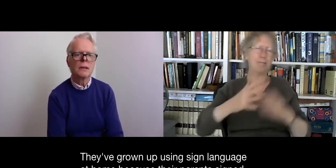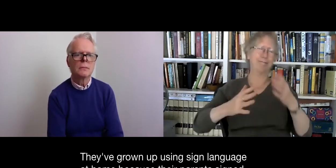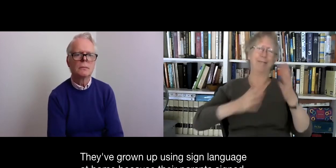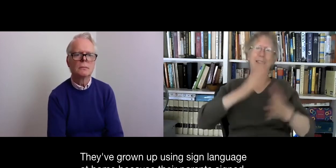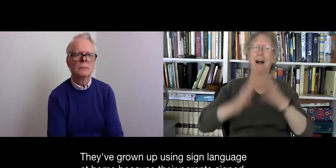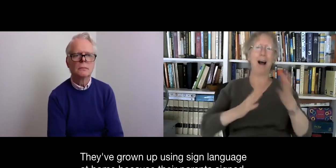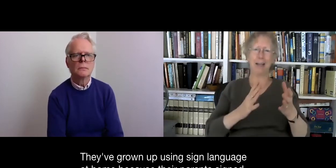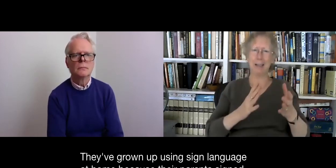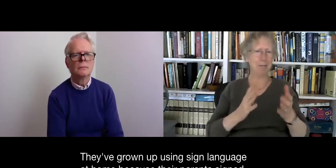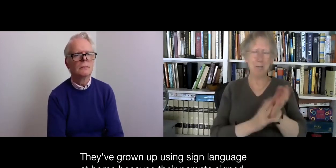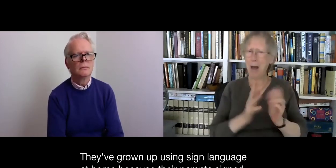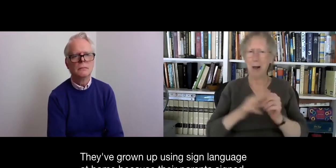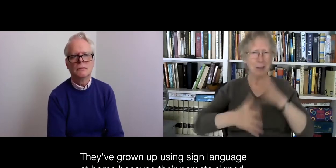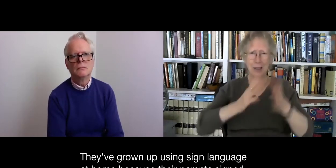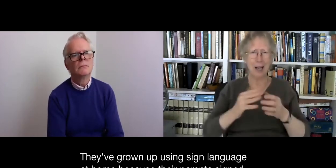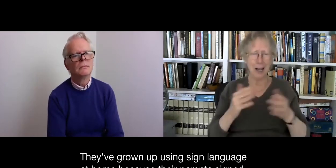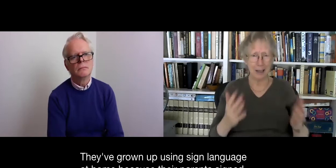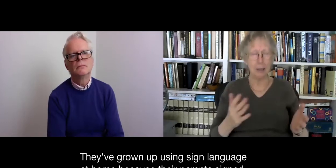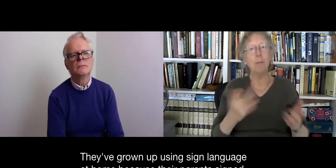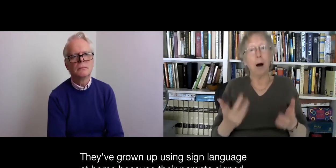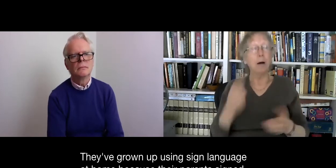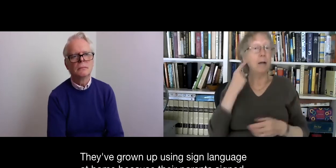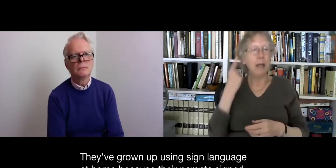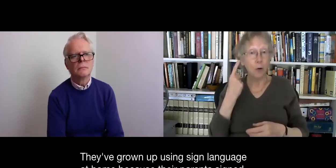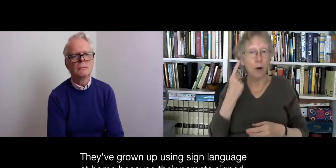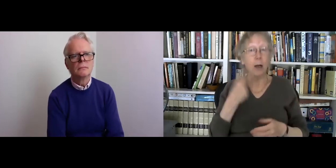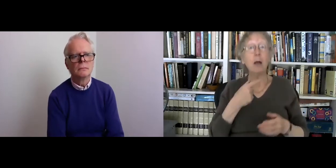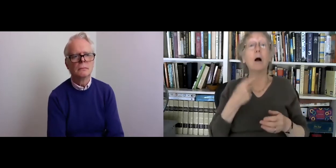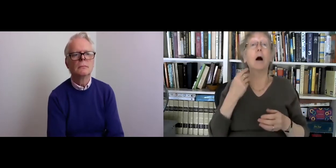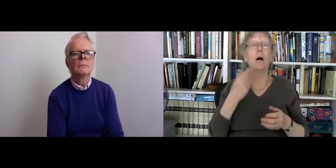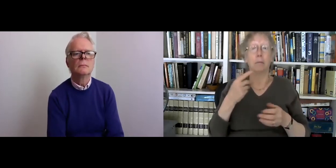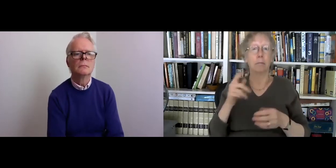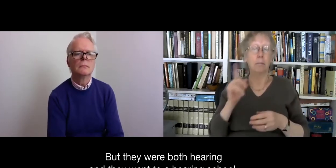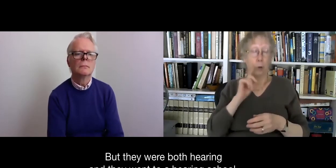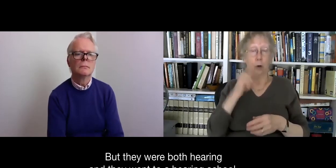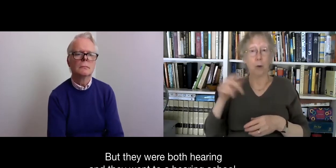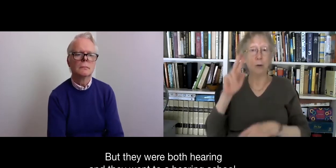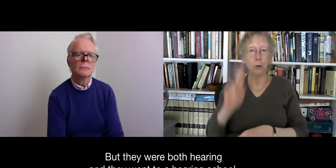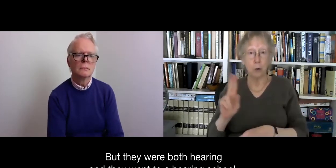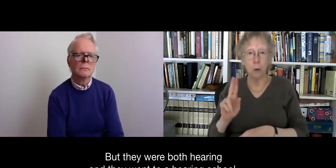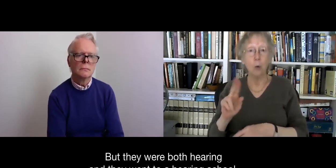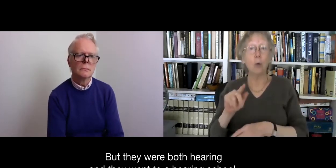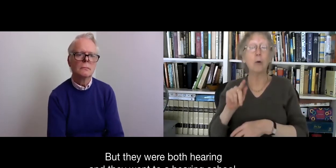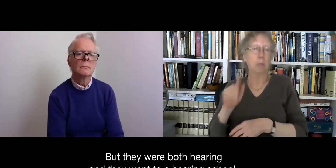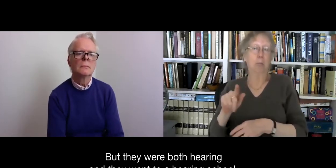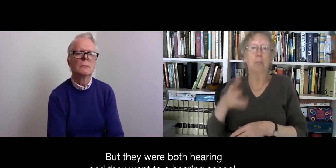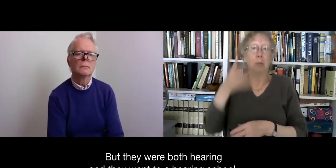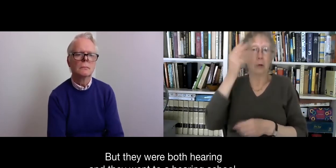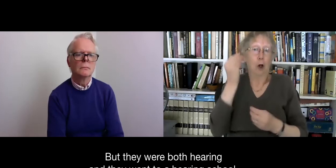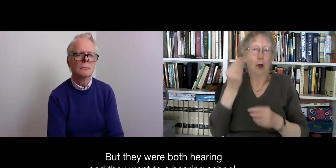So they've grown up using sign language at home because their parents signed, but they were both hearing, and they went to a hearing school